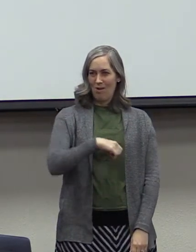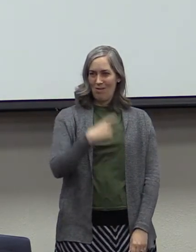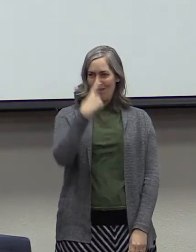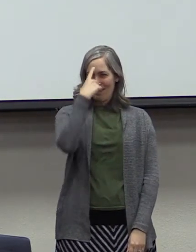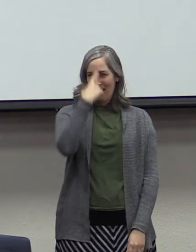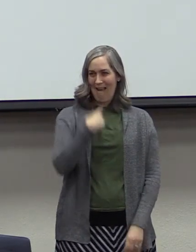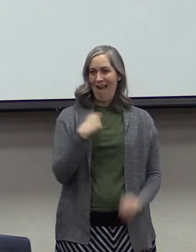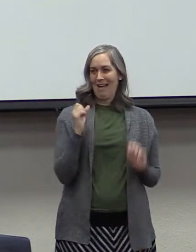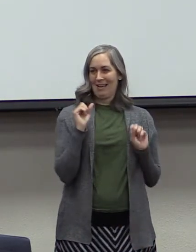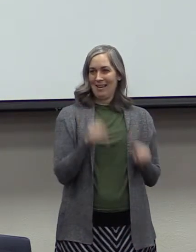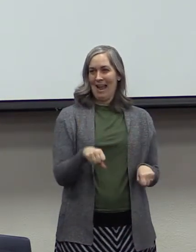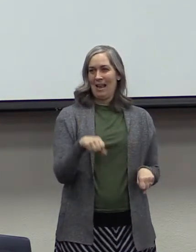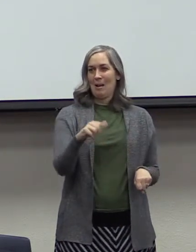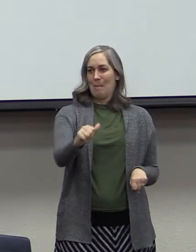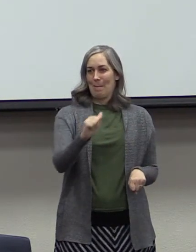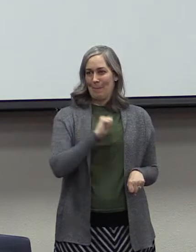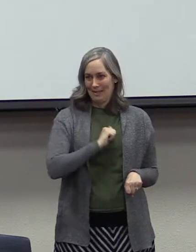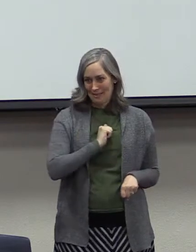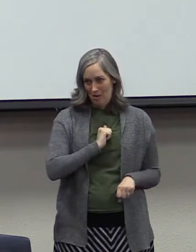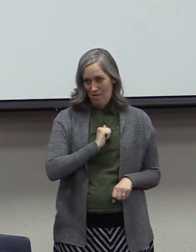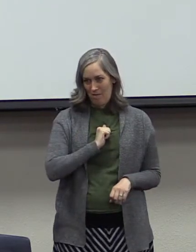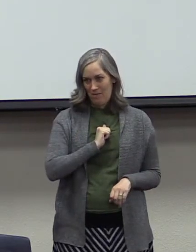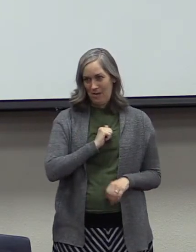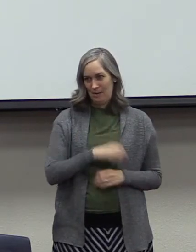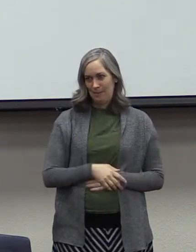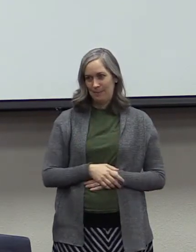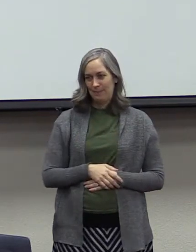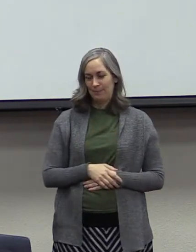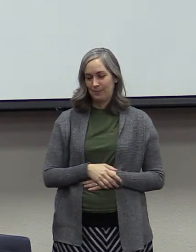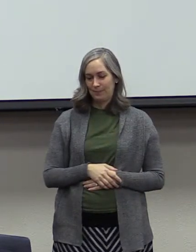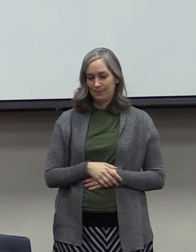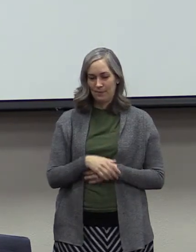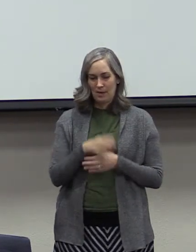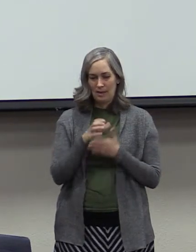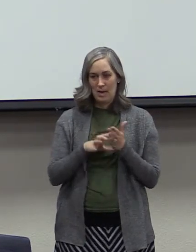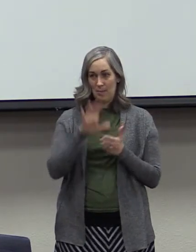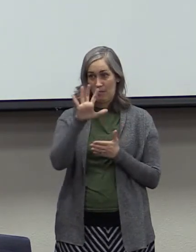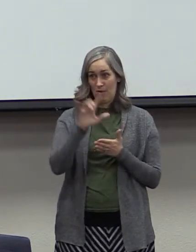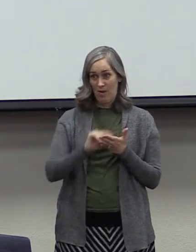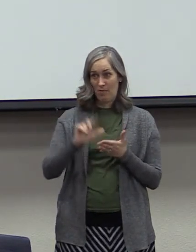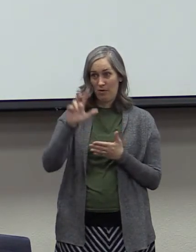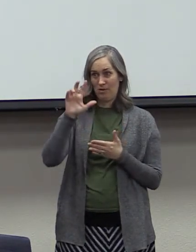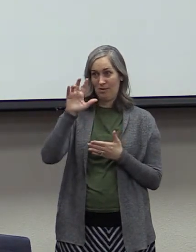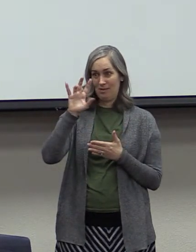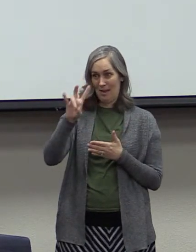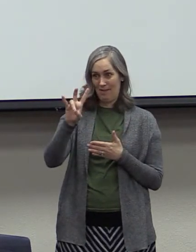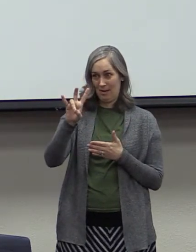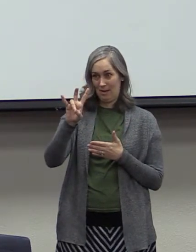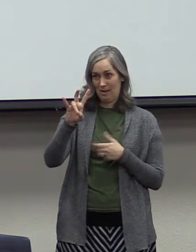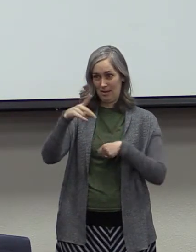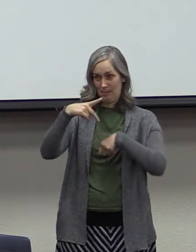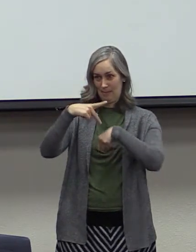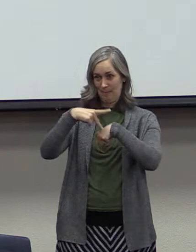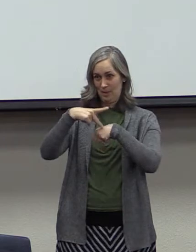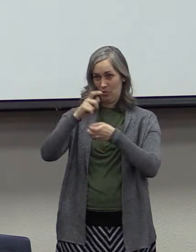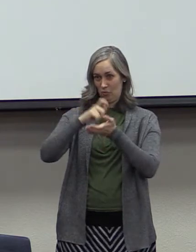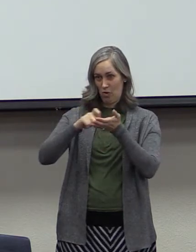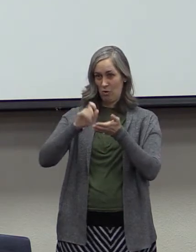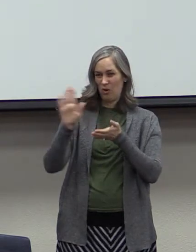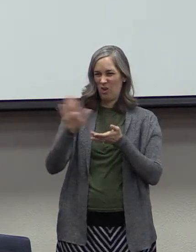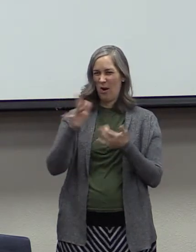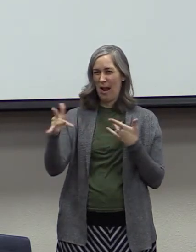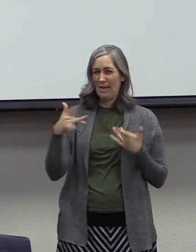self-sufficiency. In 1 Peter chapter 5, in verse 7, Peter wrote, "Cast your anxieties upon Him because